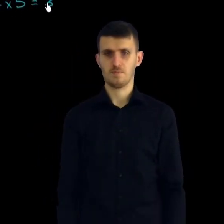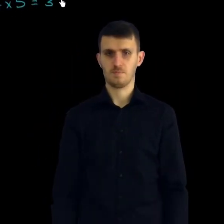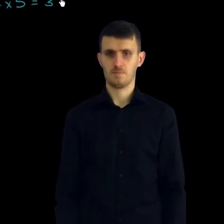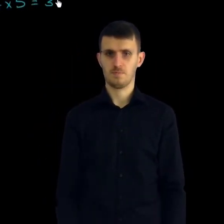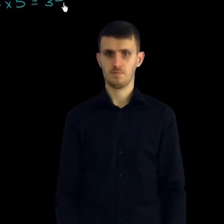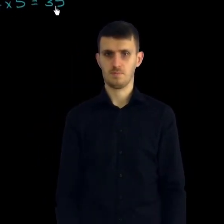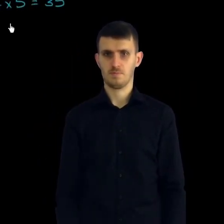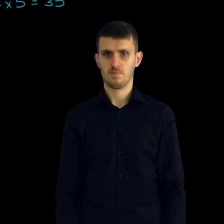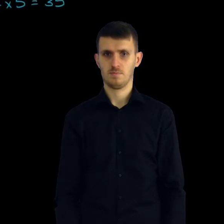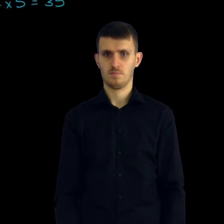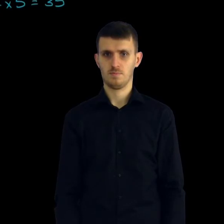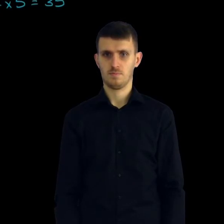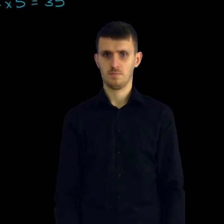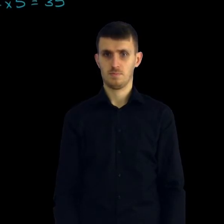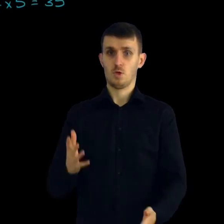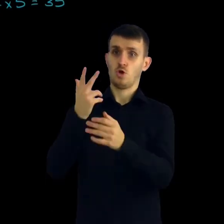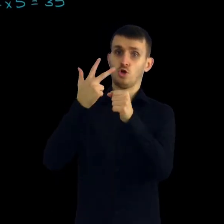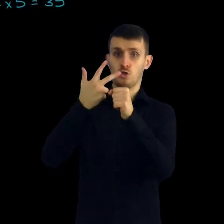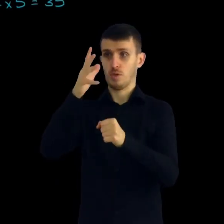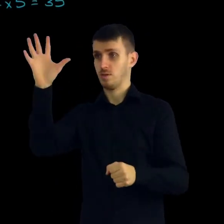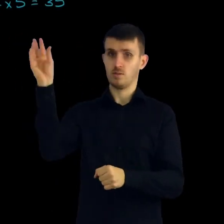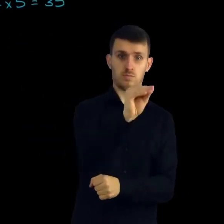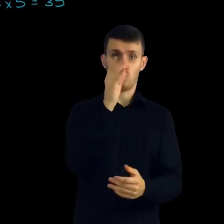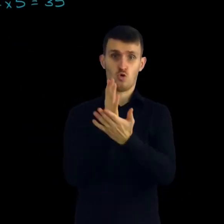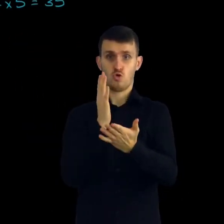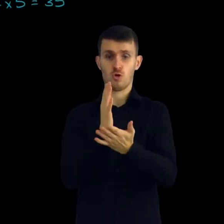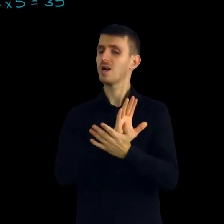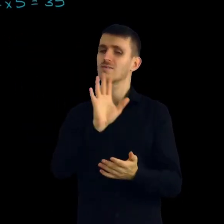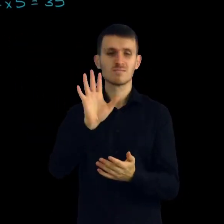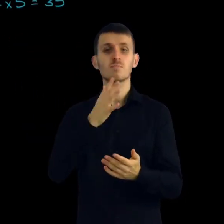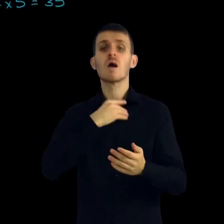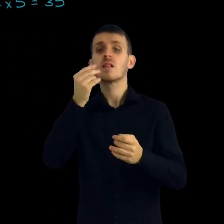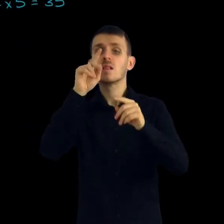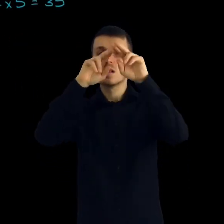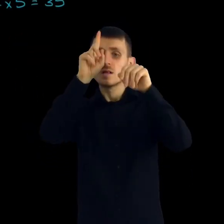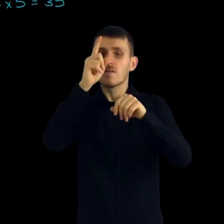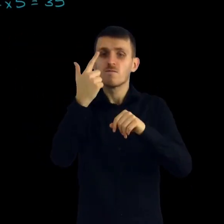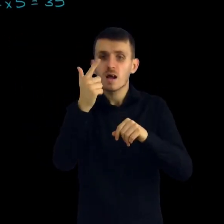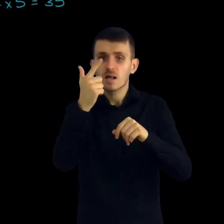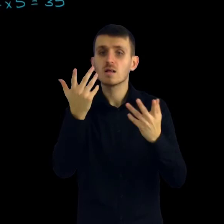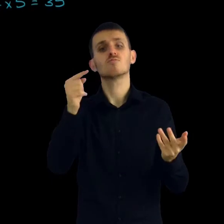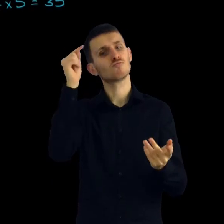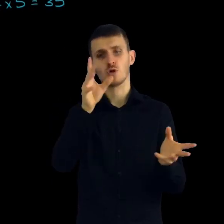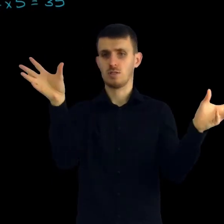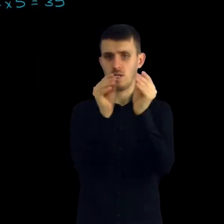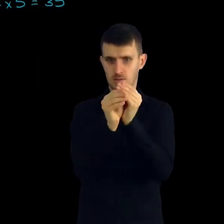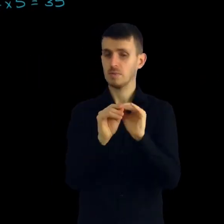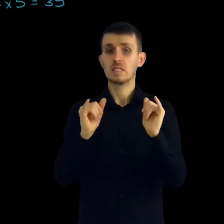from our multiplication tables that 7 times 5 is equal to 35. Now, we can't just somehow put the 35 down